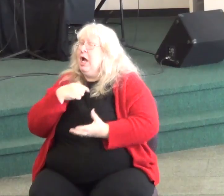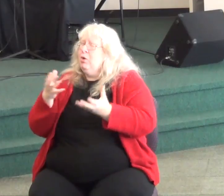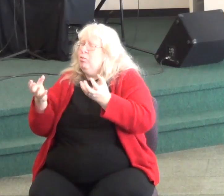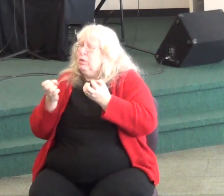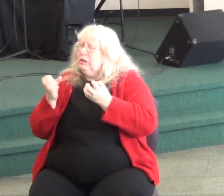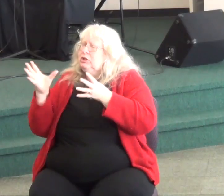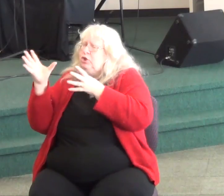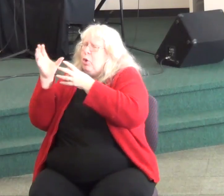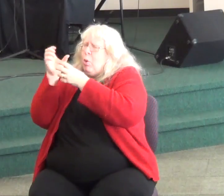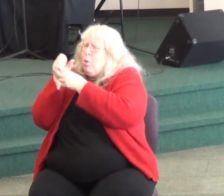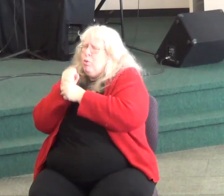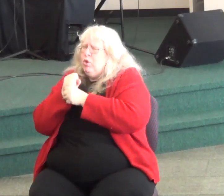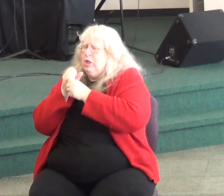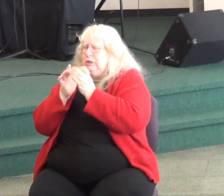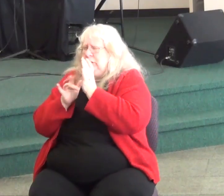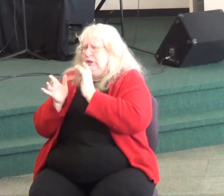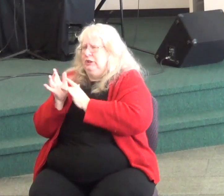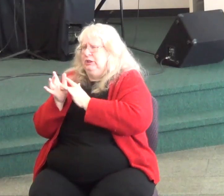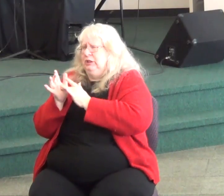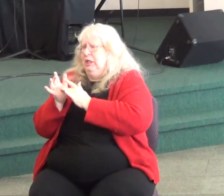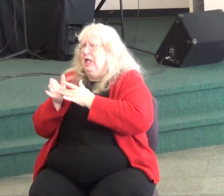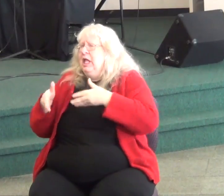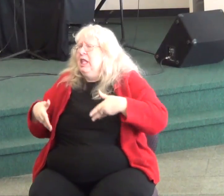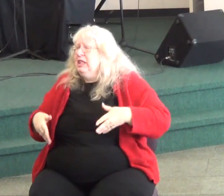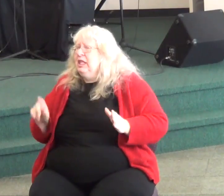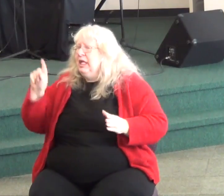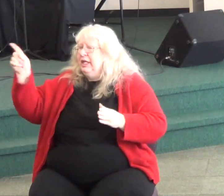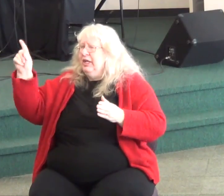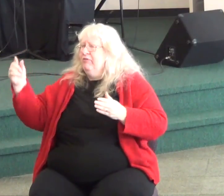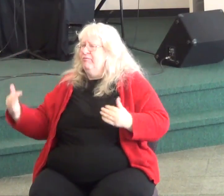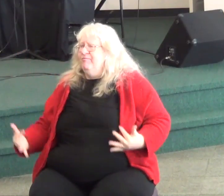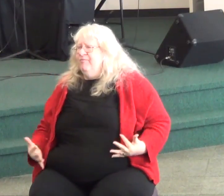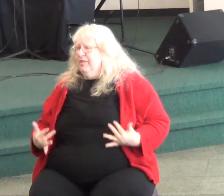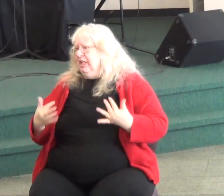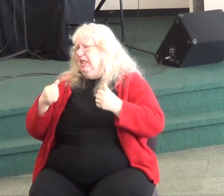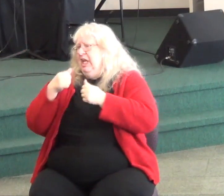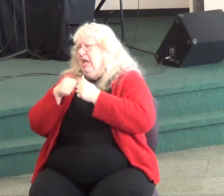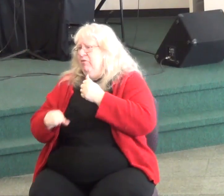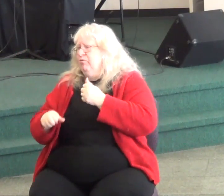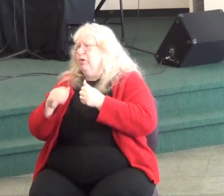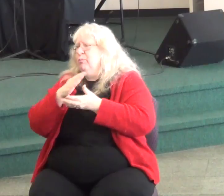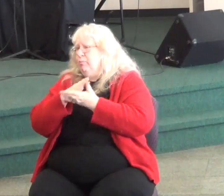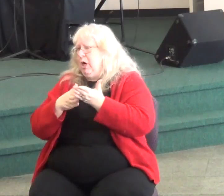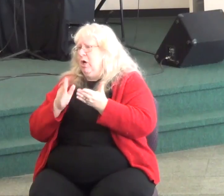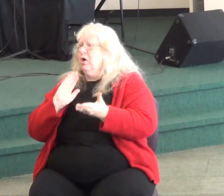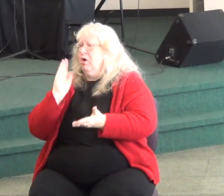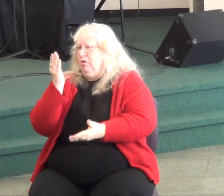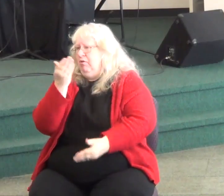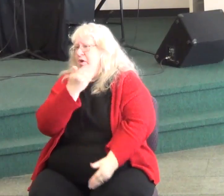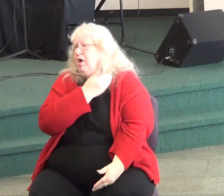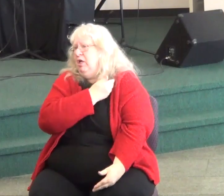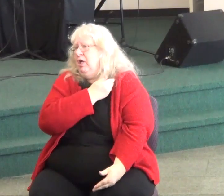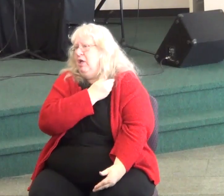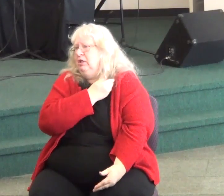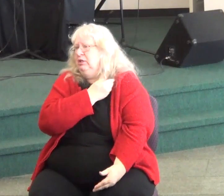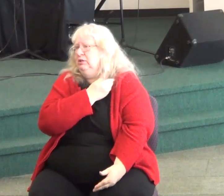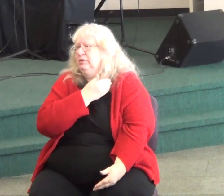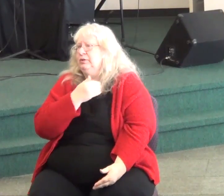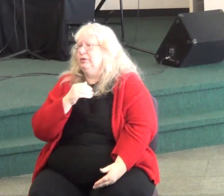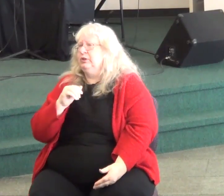integrate every part of our being this morning. And the worship team's going to come up right now and lead us into worship. And I just want us